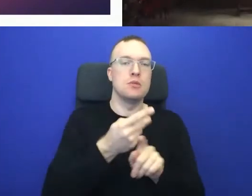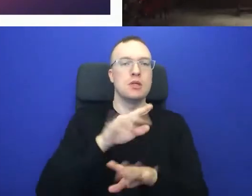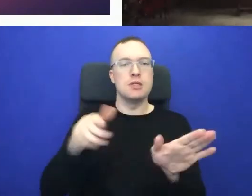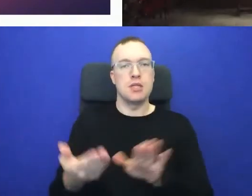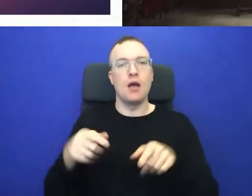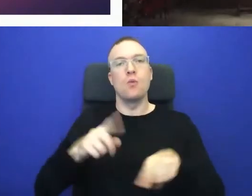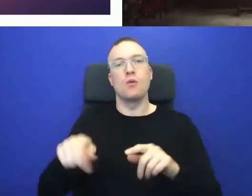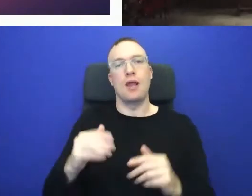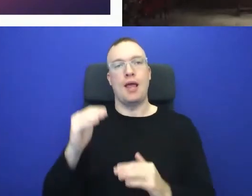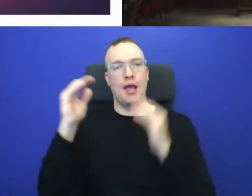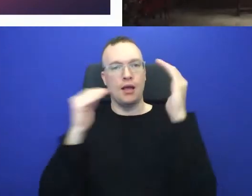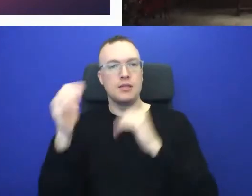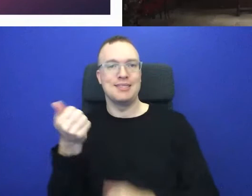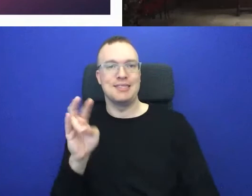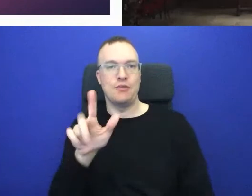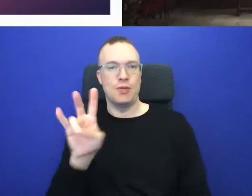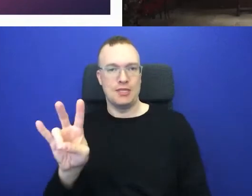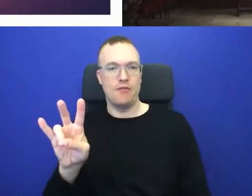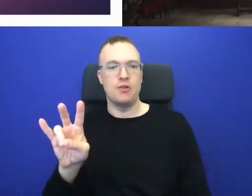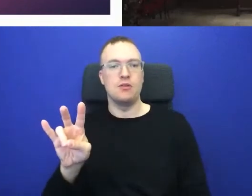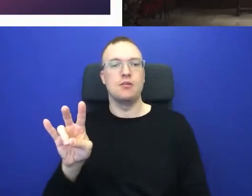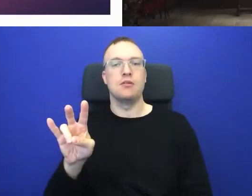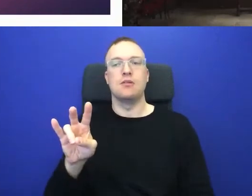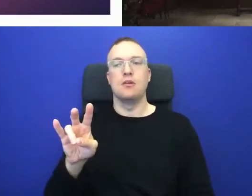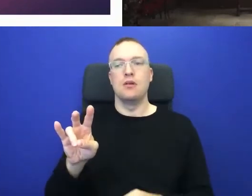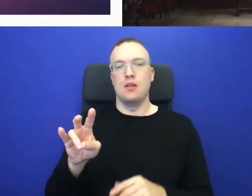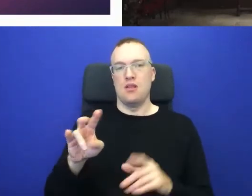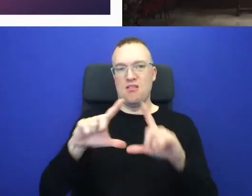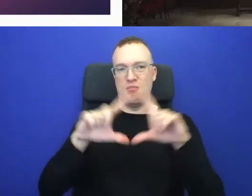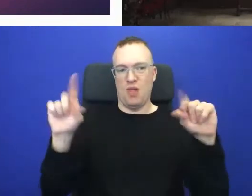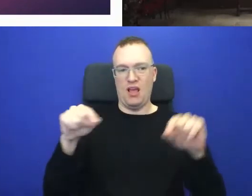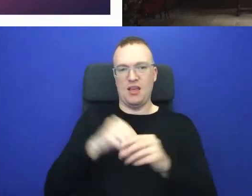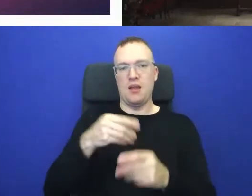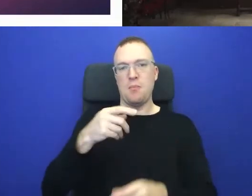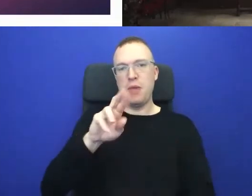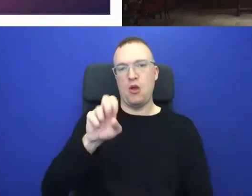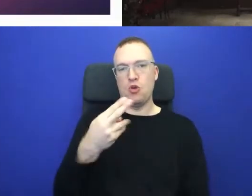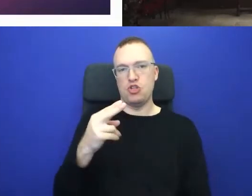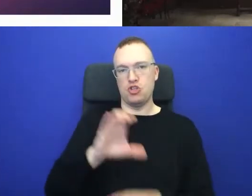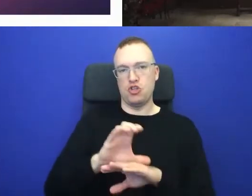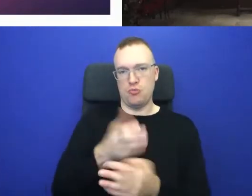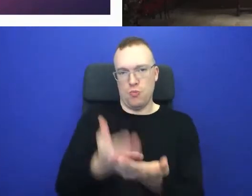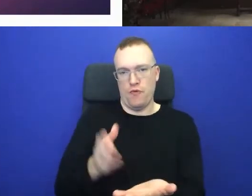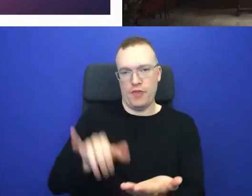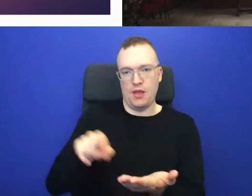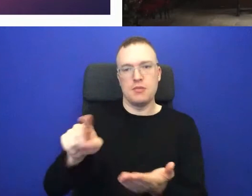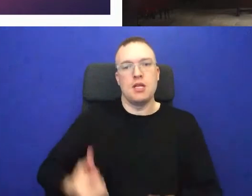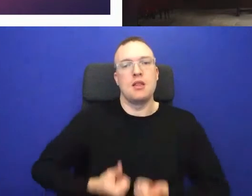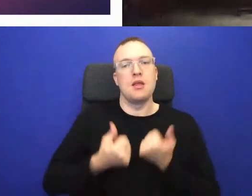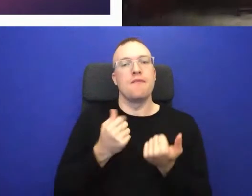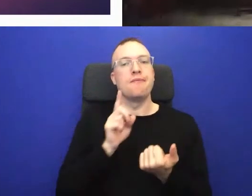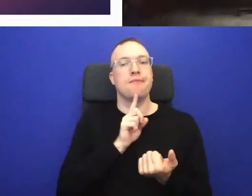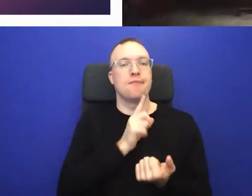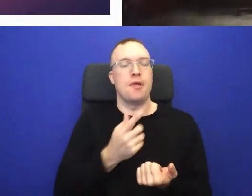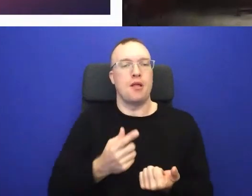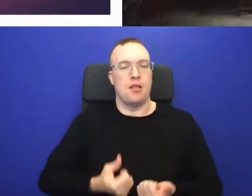in 1727, and there's a plaque in the parish church to prove that. But she certainly must have lived a lonely life here, just being with her